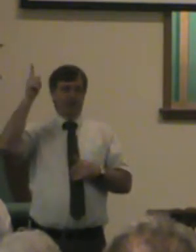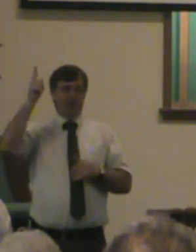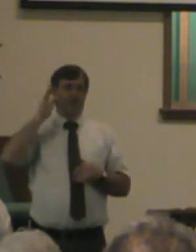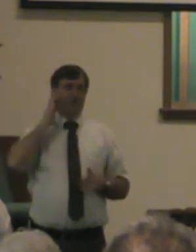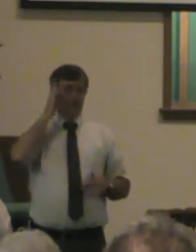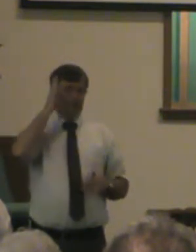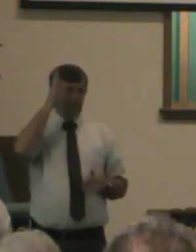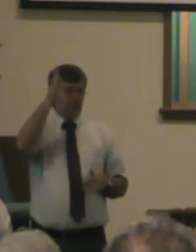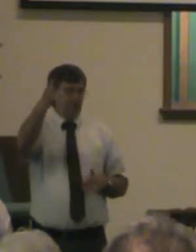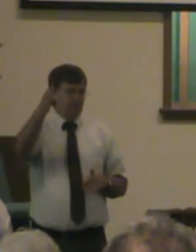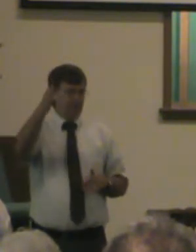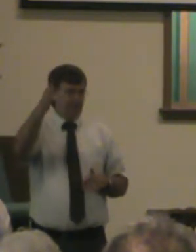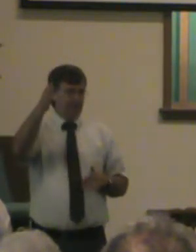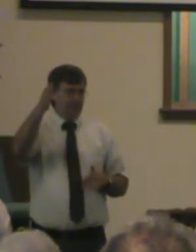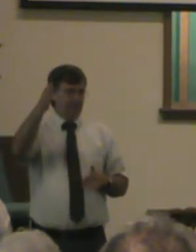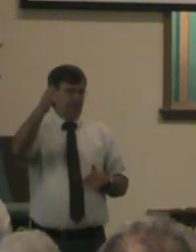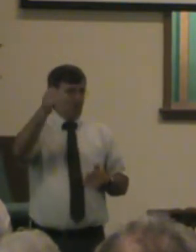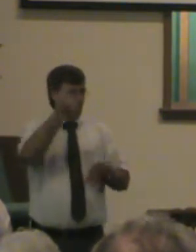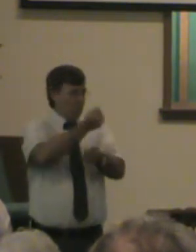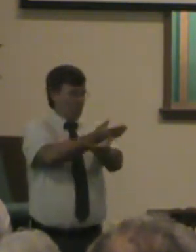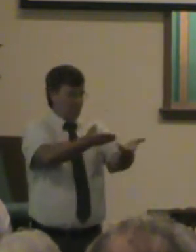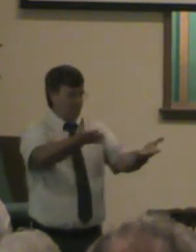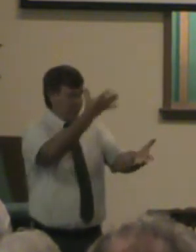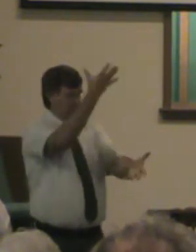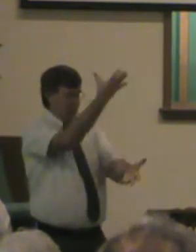there when everything else is gone.